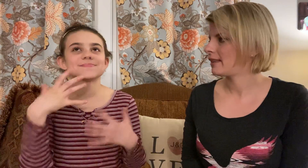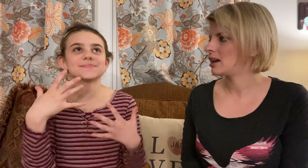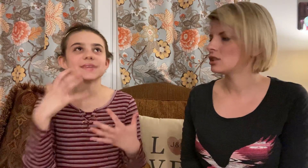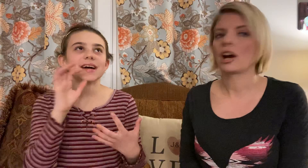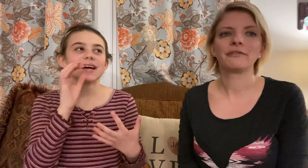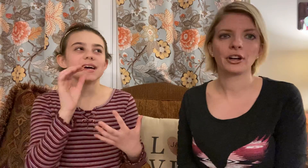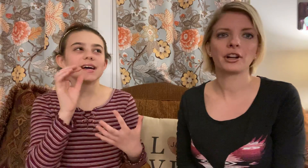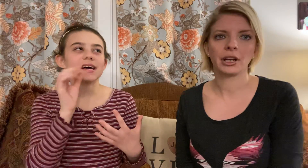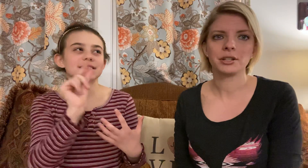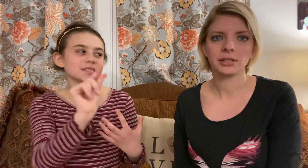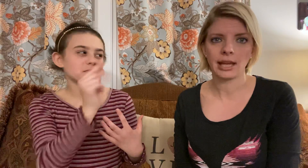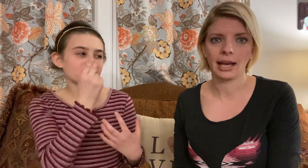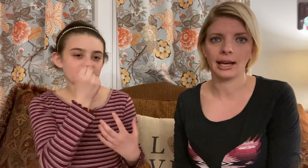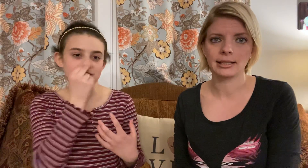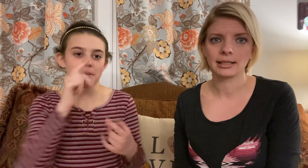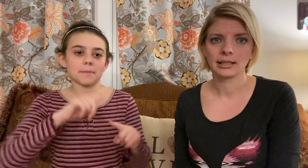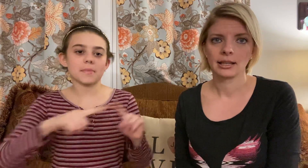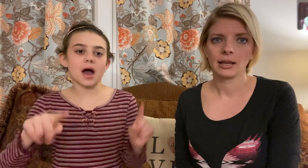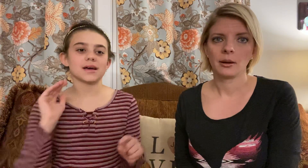It's hard for her to understand.